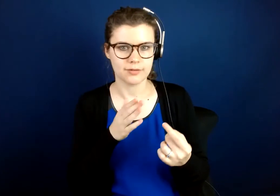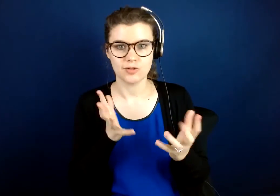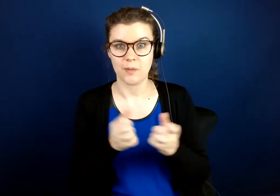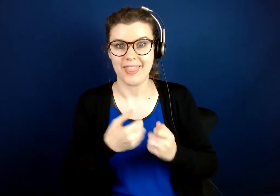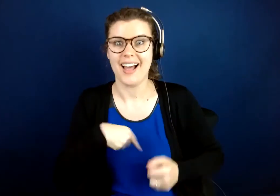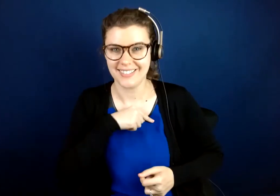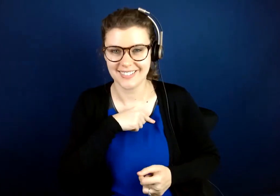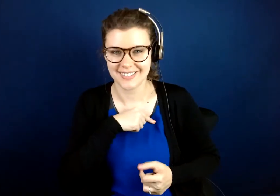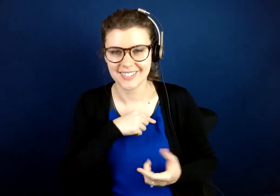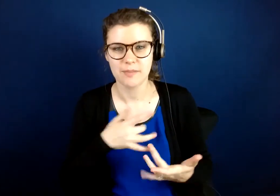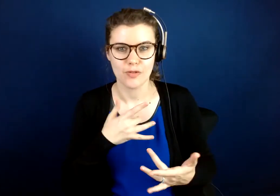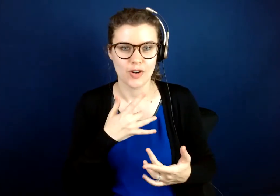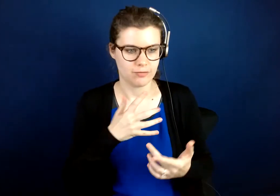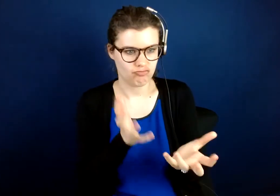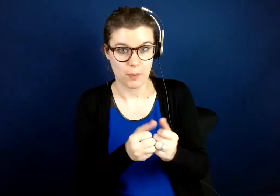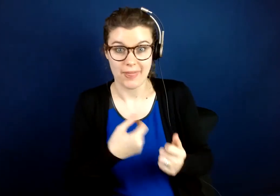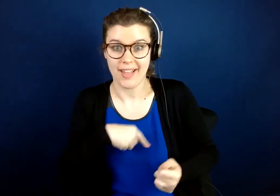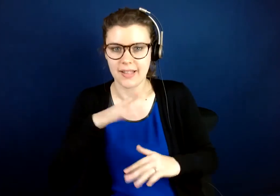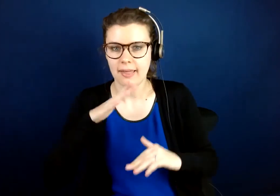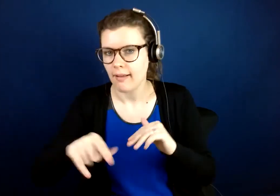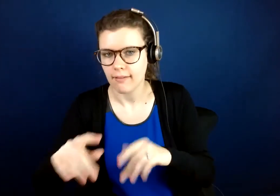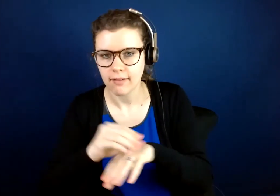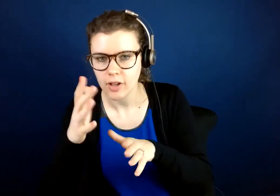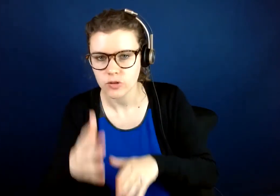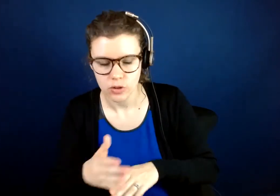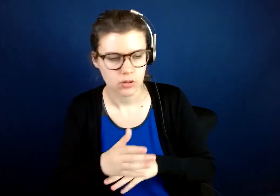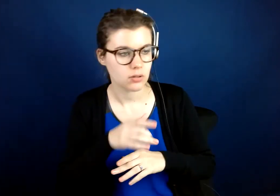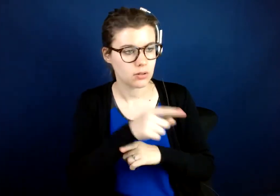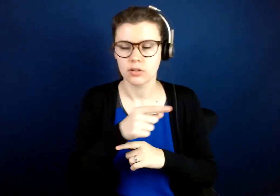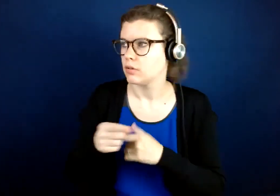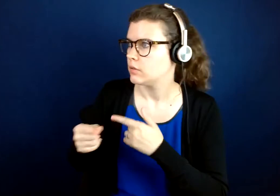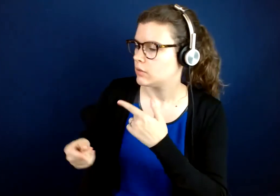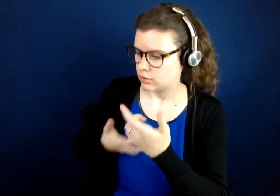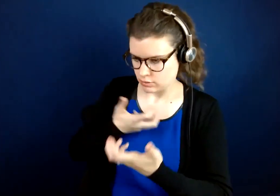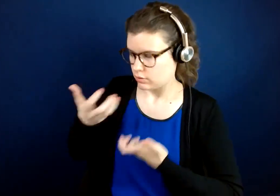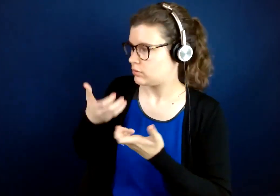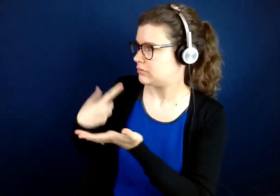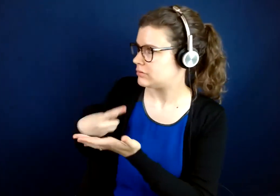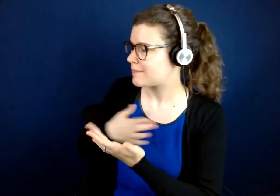They will use us as their way to talk out their issues, and that's perfectly okay.